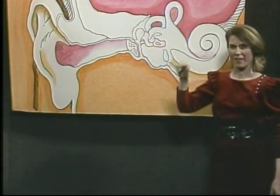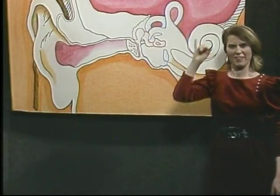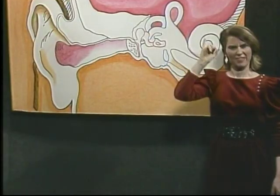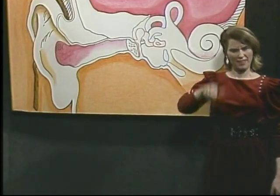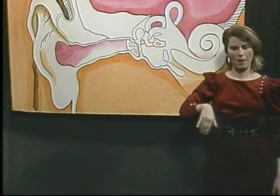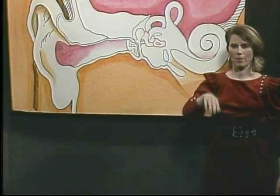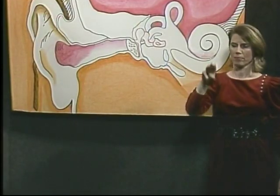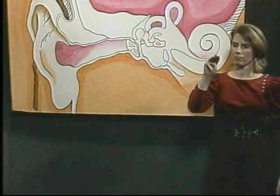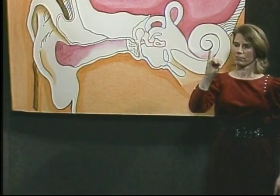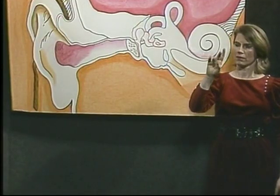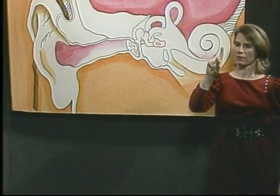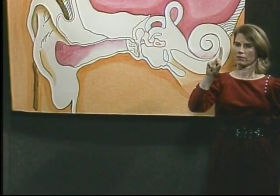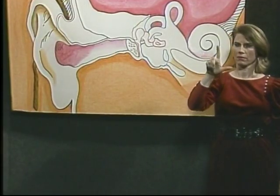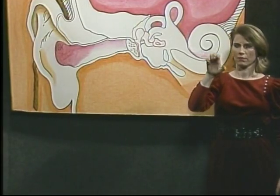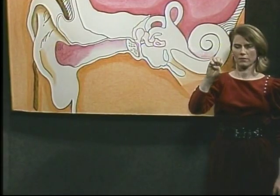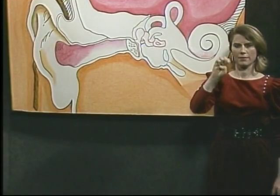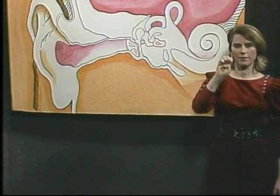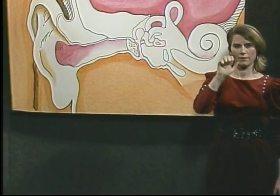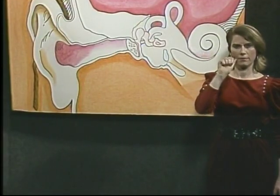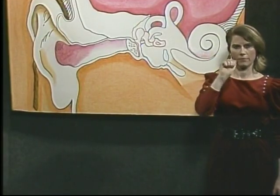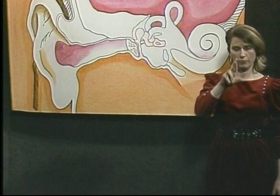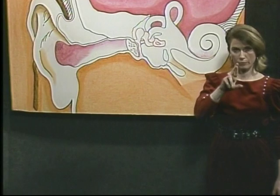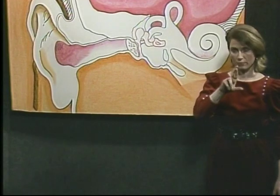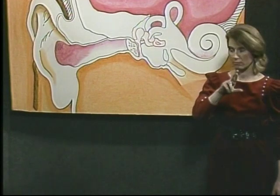This area comprises the middle ear.